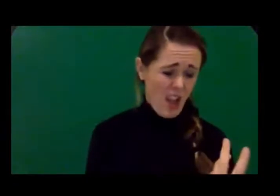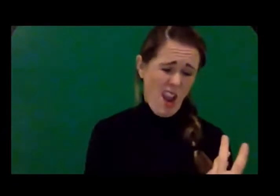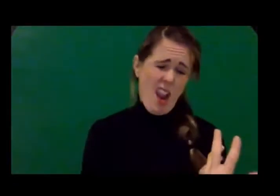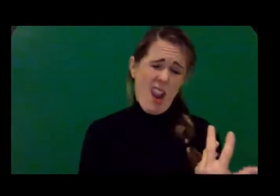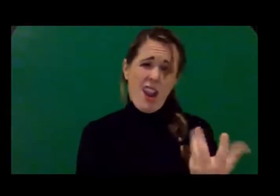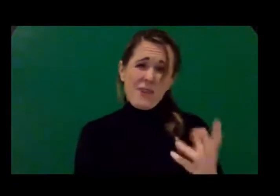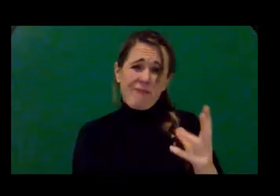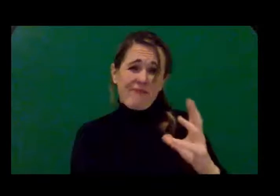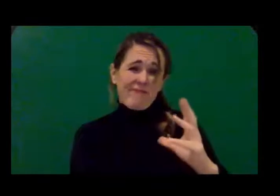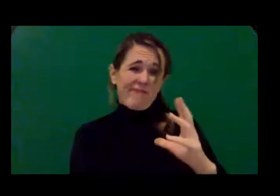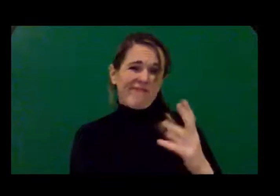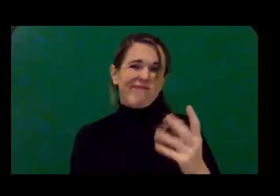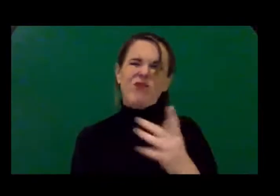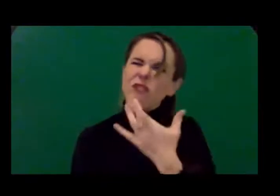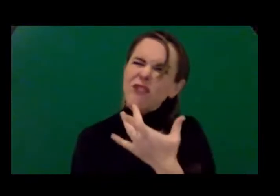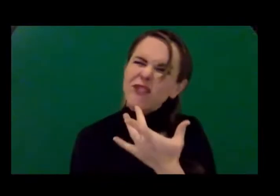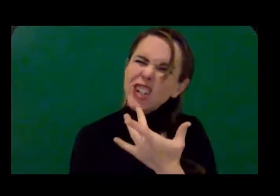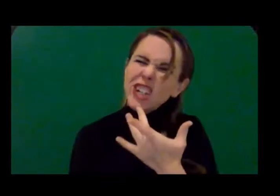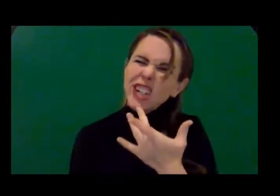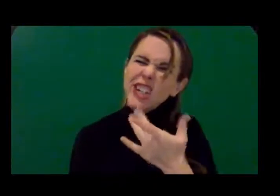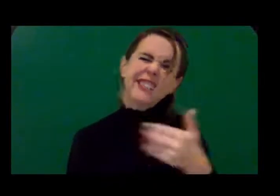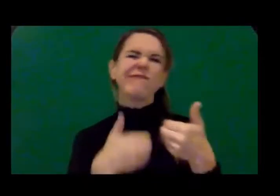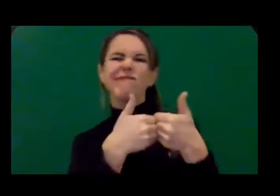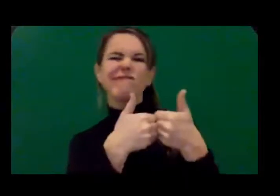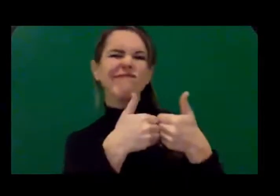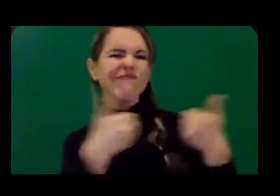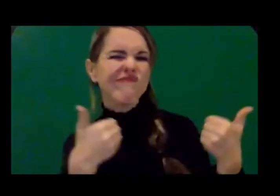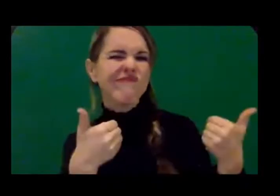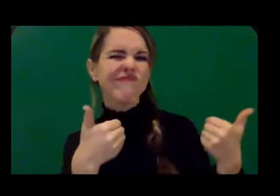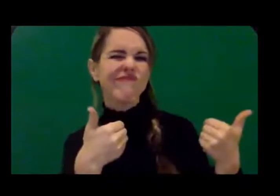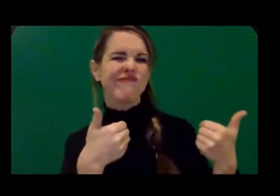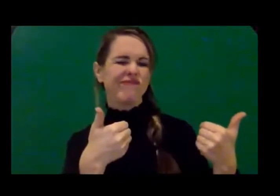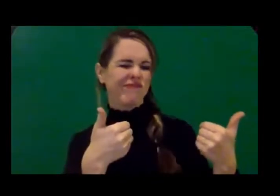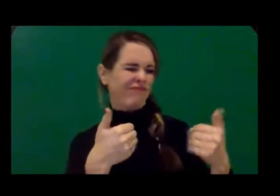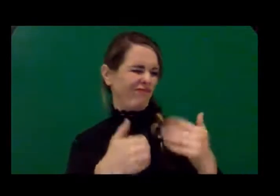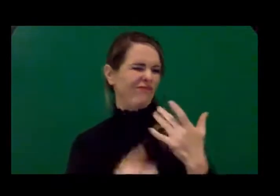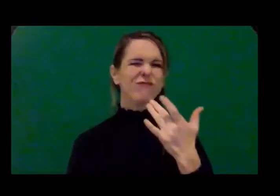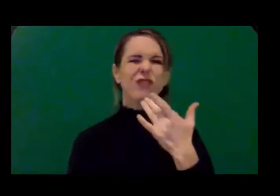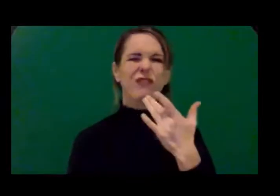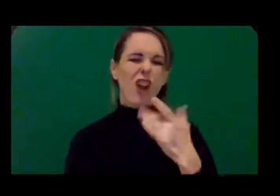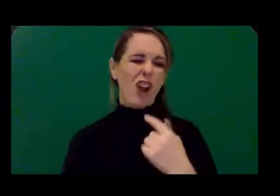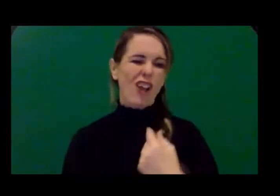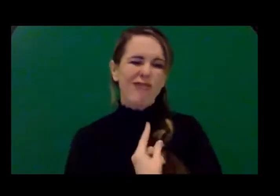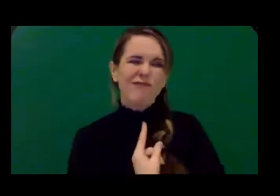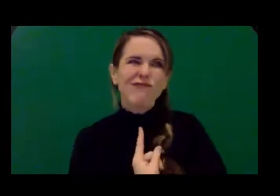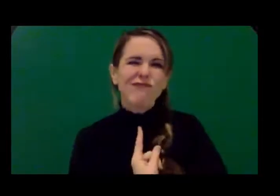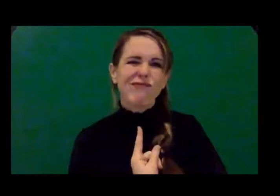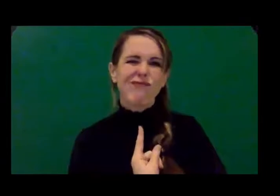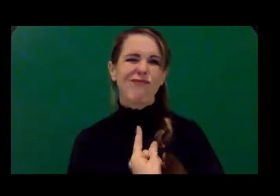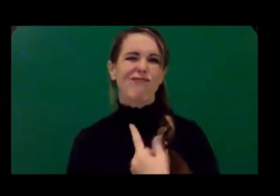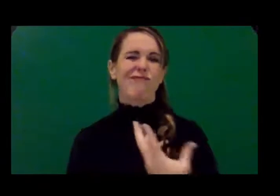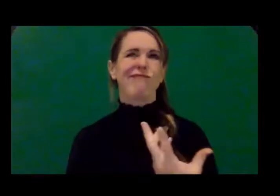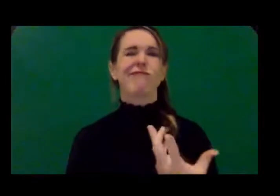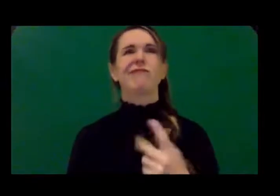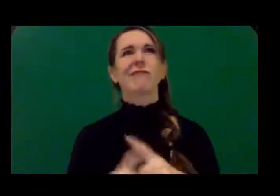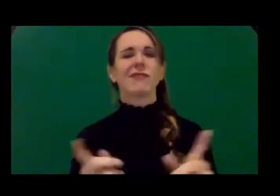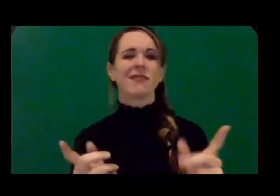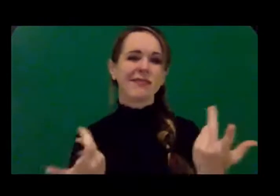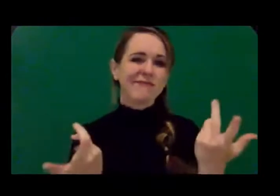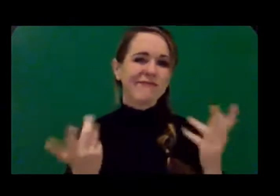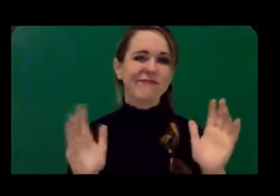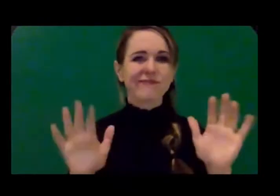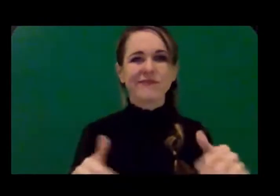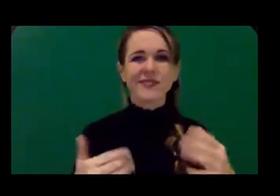I prefer to stay separate. I prefer to just be on my own. But I guess it's